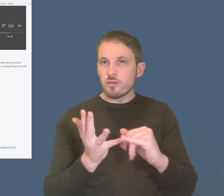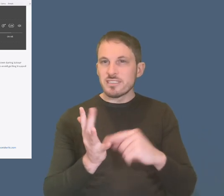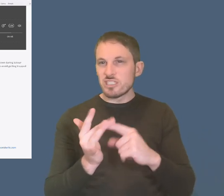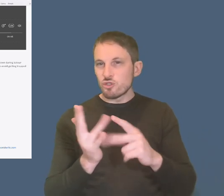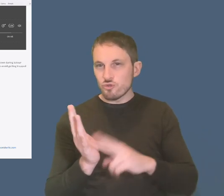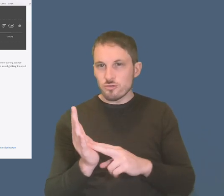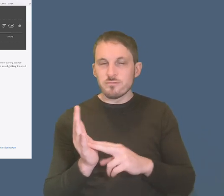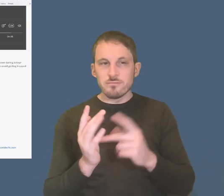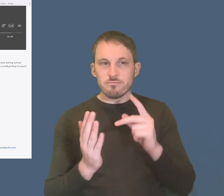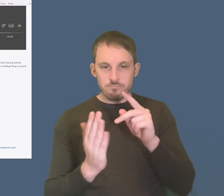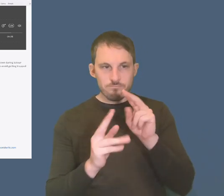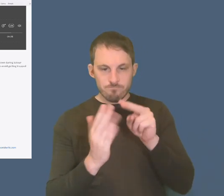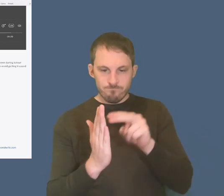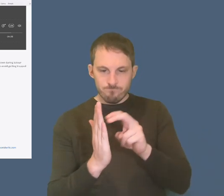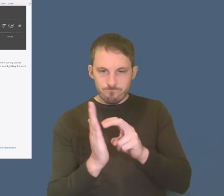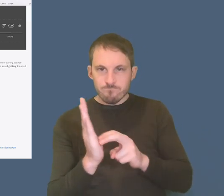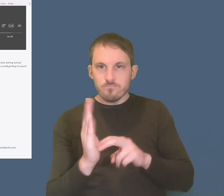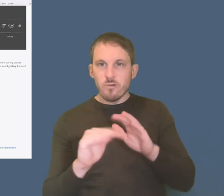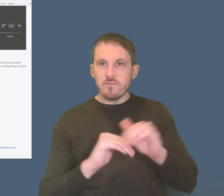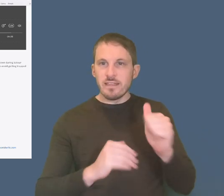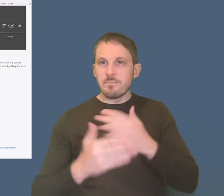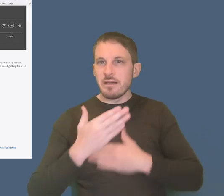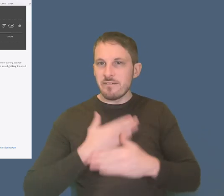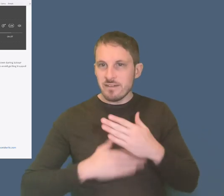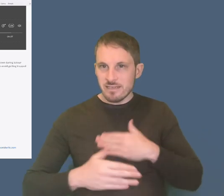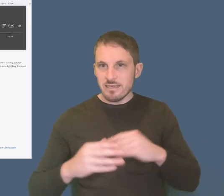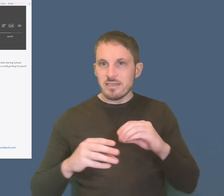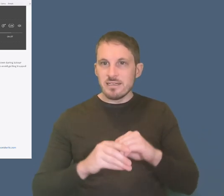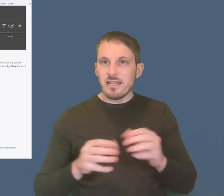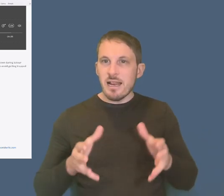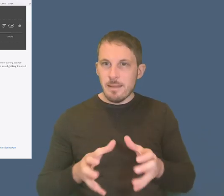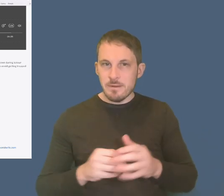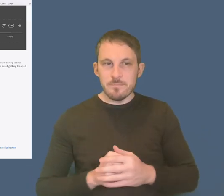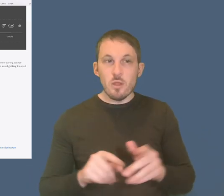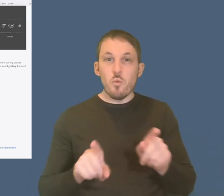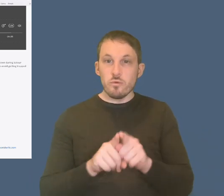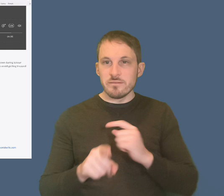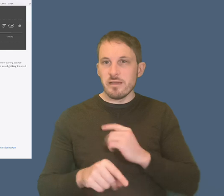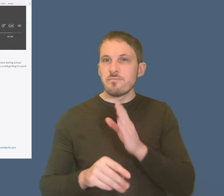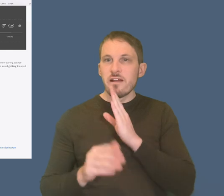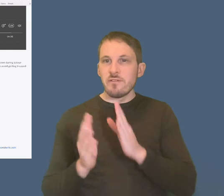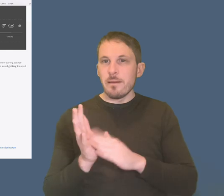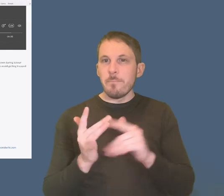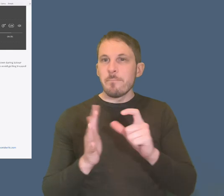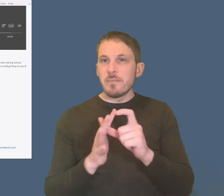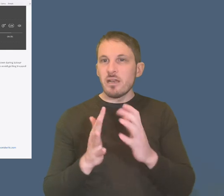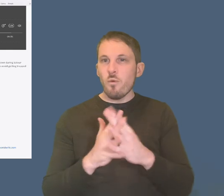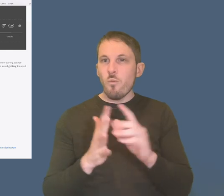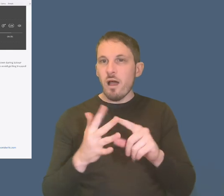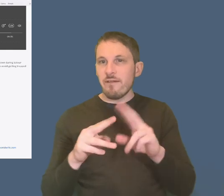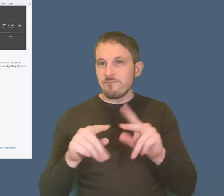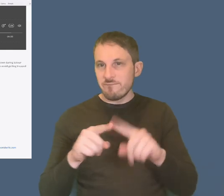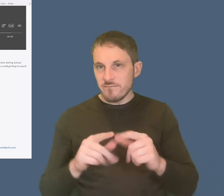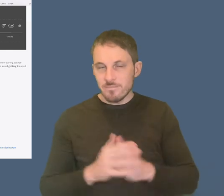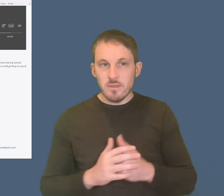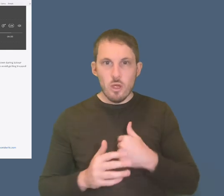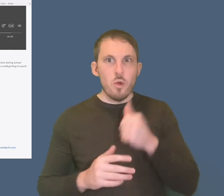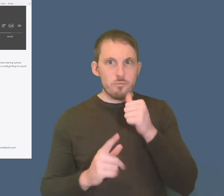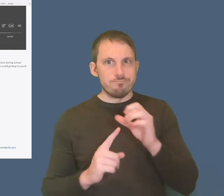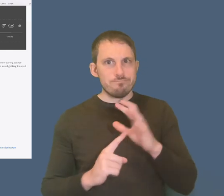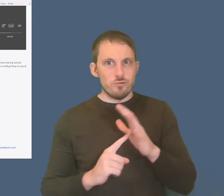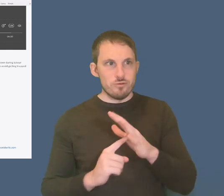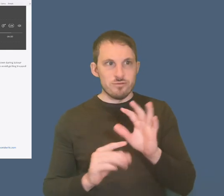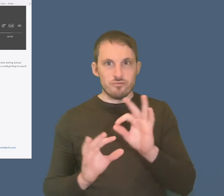with regards to their positions. I was also a private midwife at this stage, and I knew the importance of staying out of a woman's